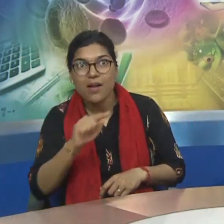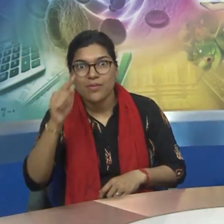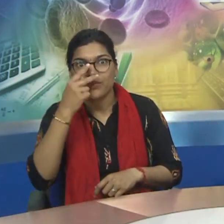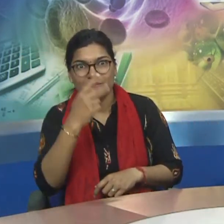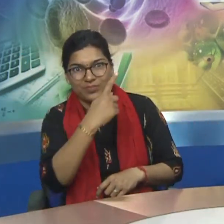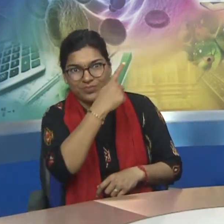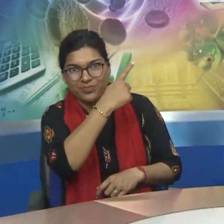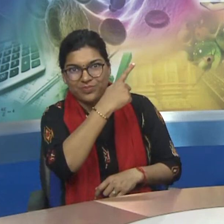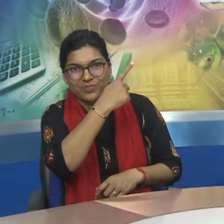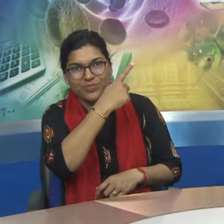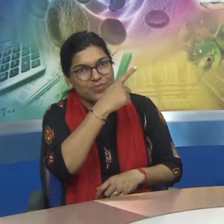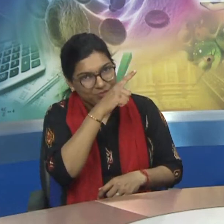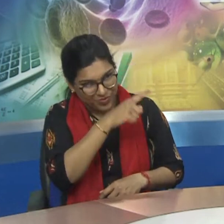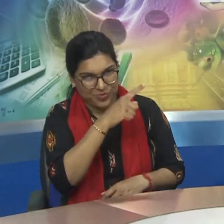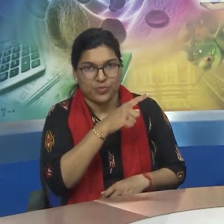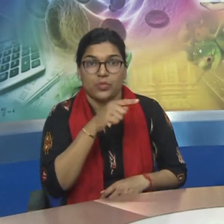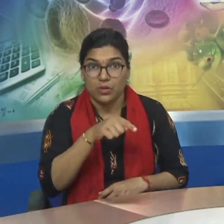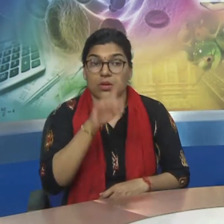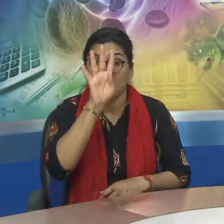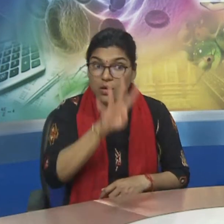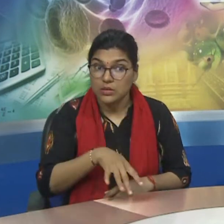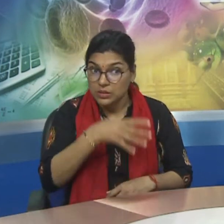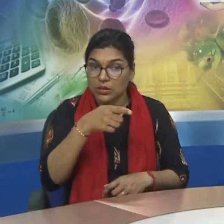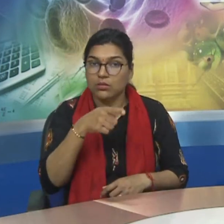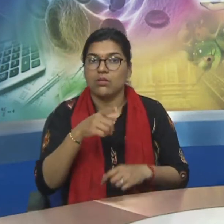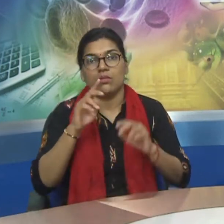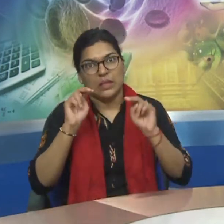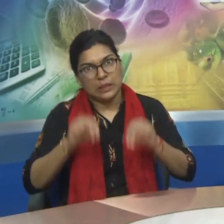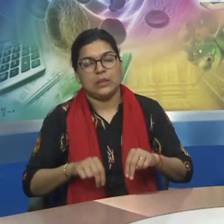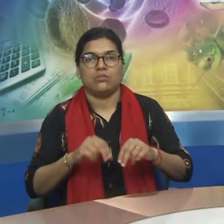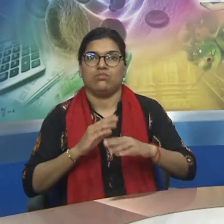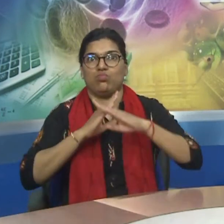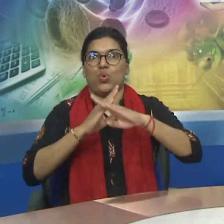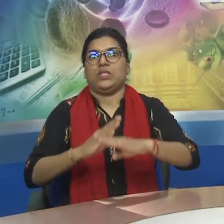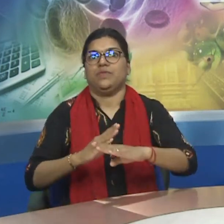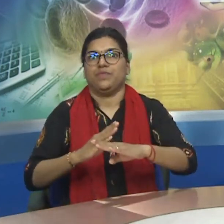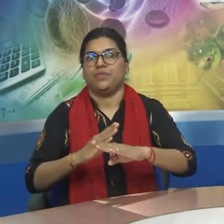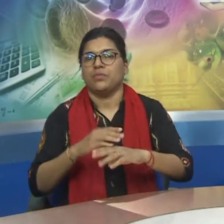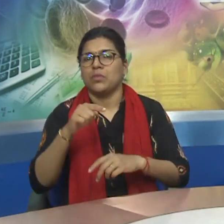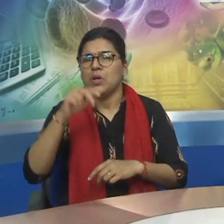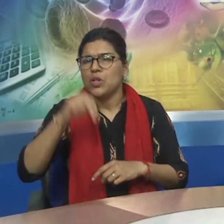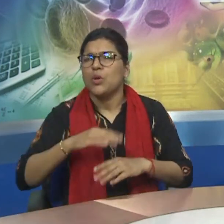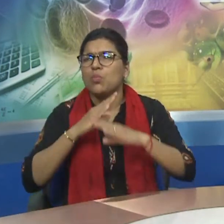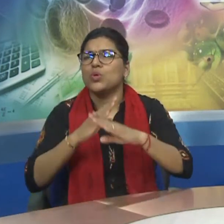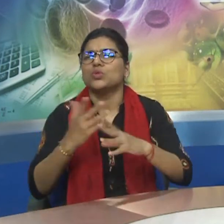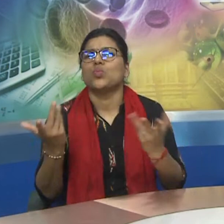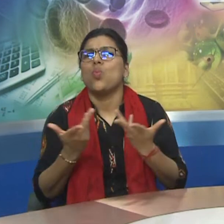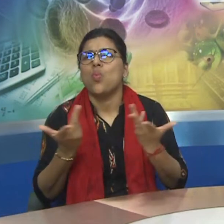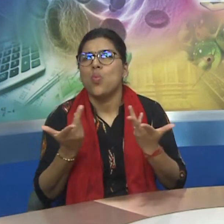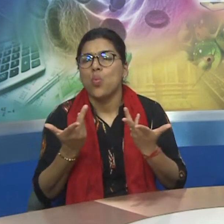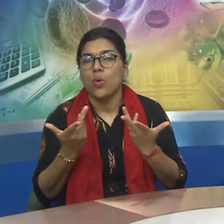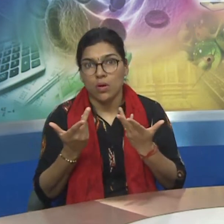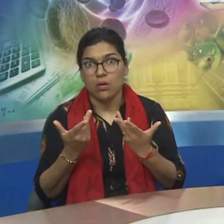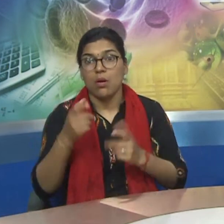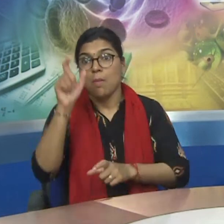circle. When you will click on that red circle, that is used for protecting your worksheet.